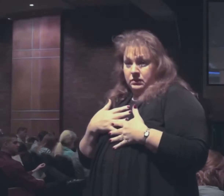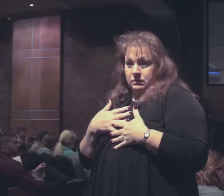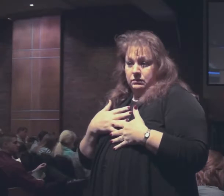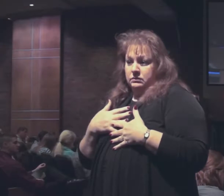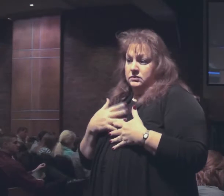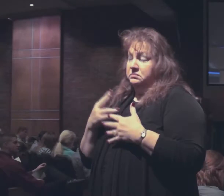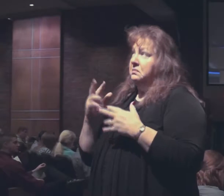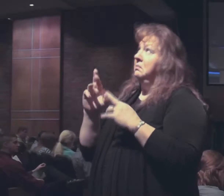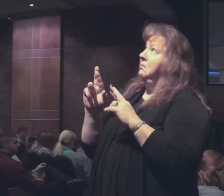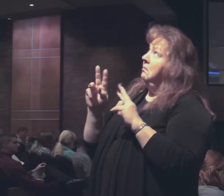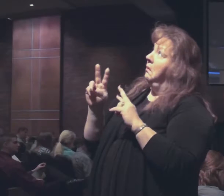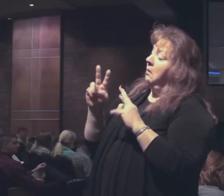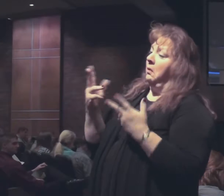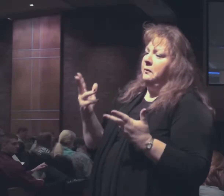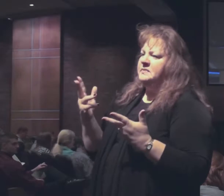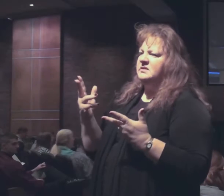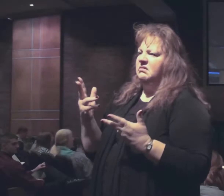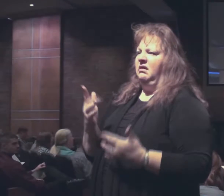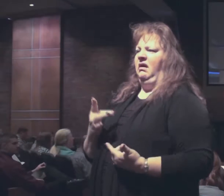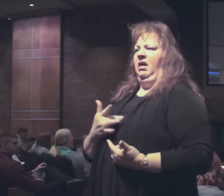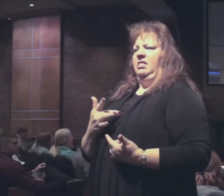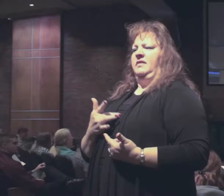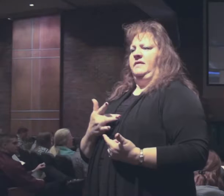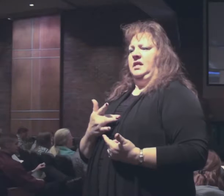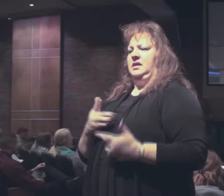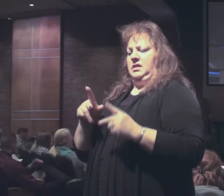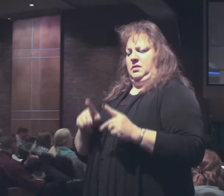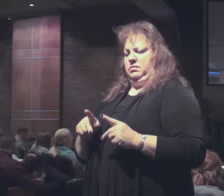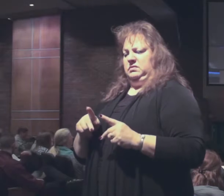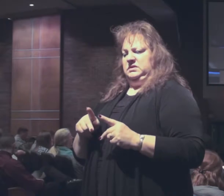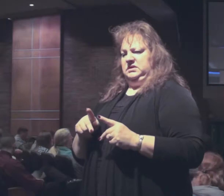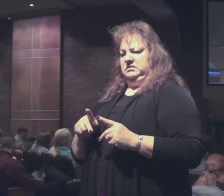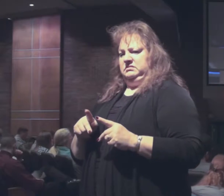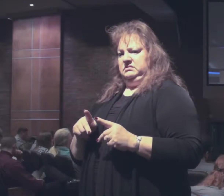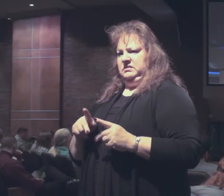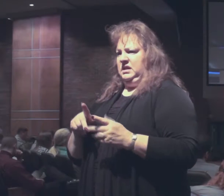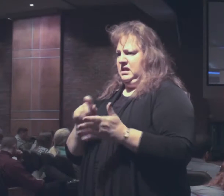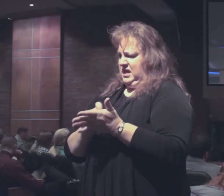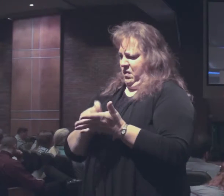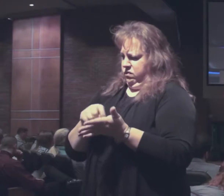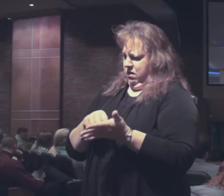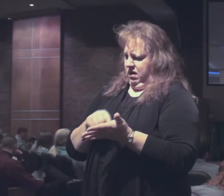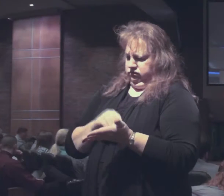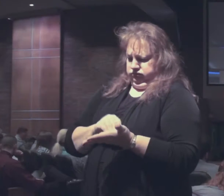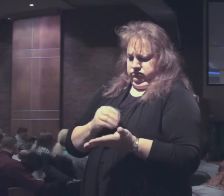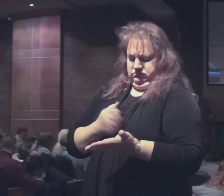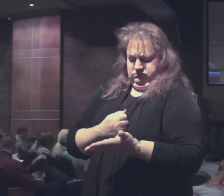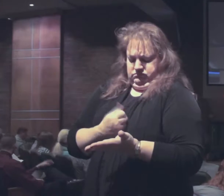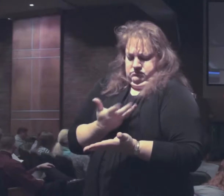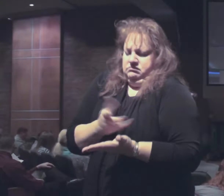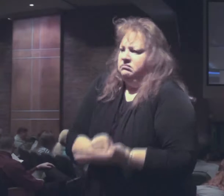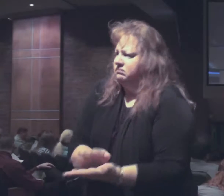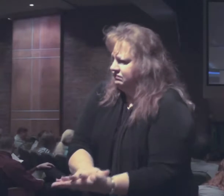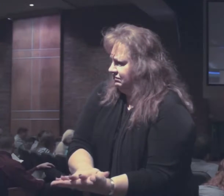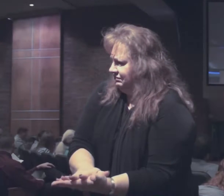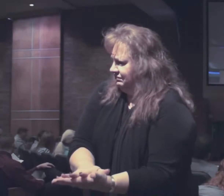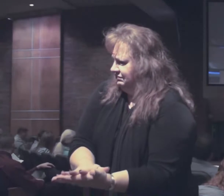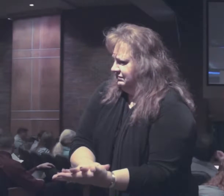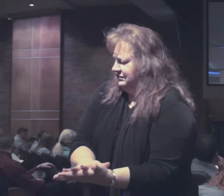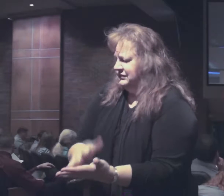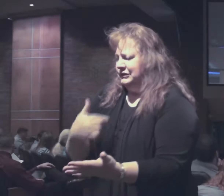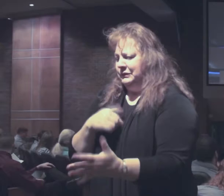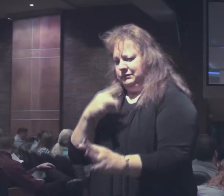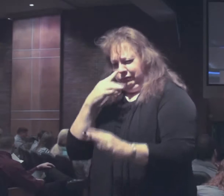the hopes, the feelings of the writers. And that's one of the things that draws us to the book of